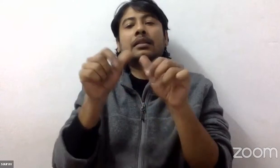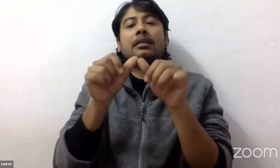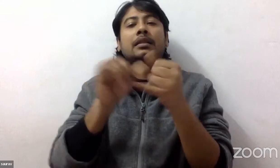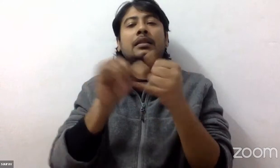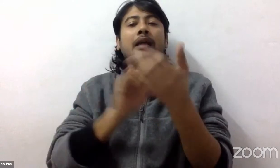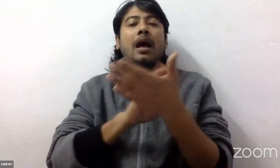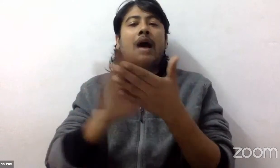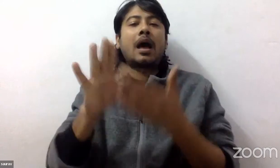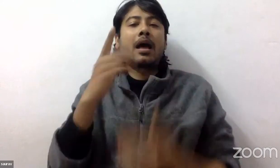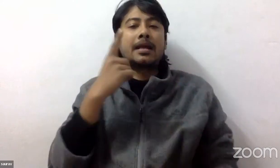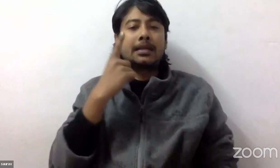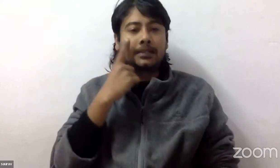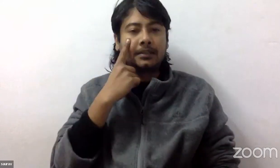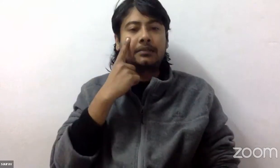their sinful reactions.